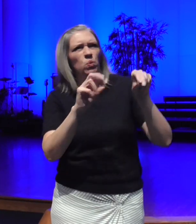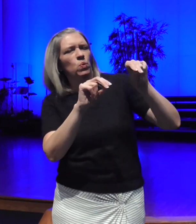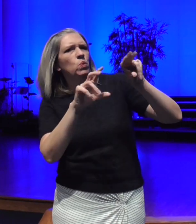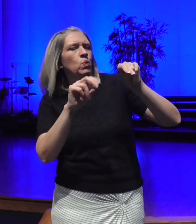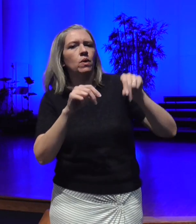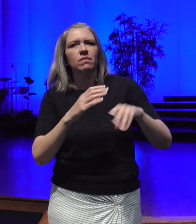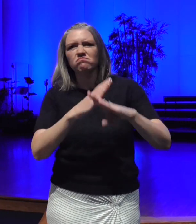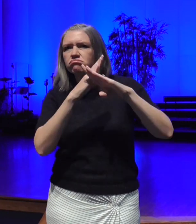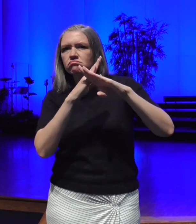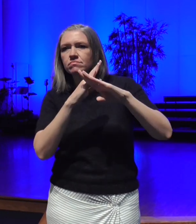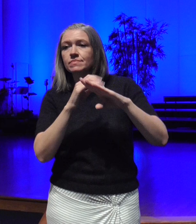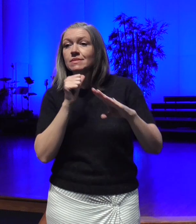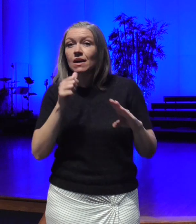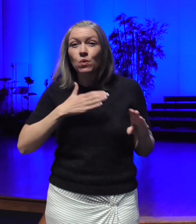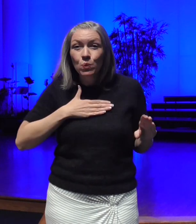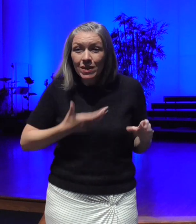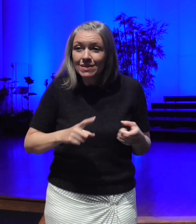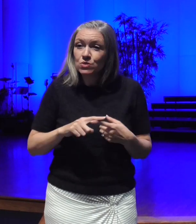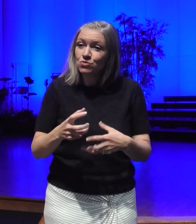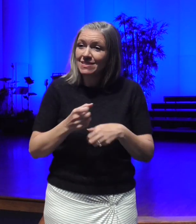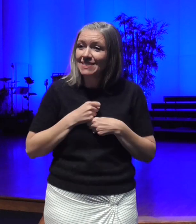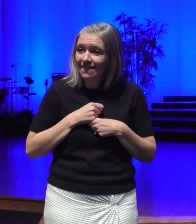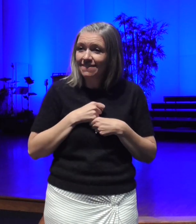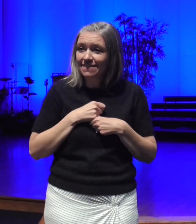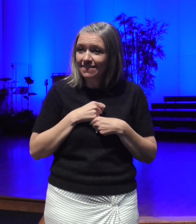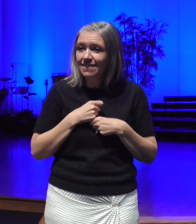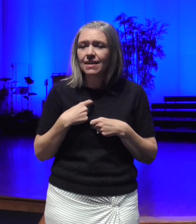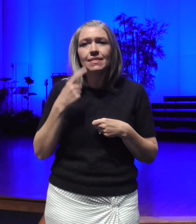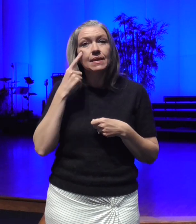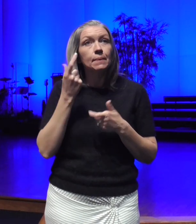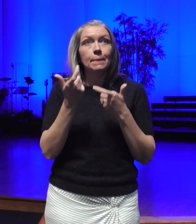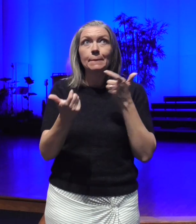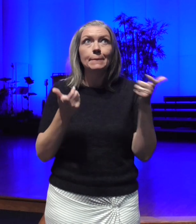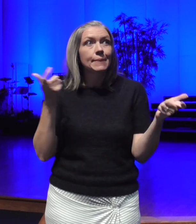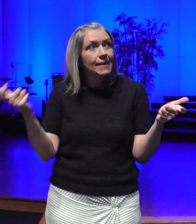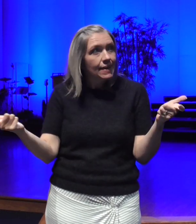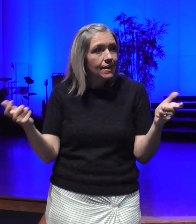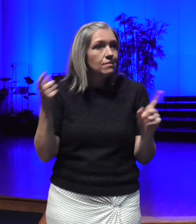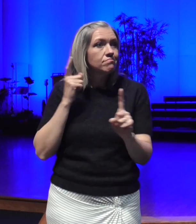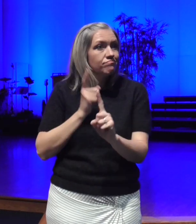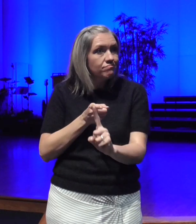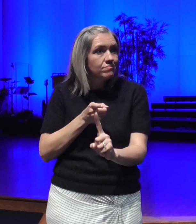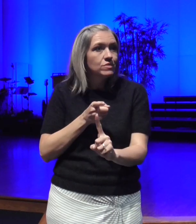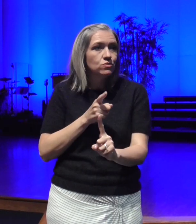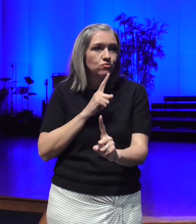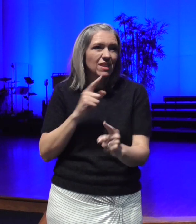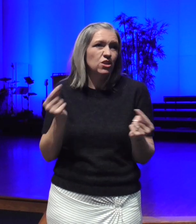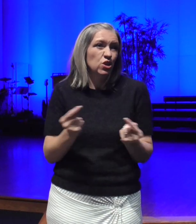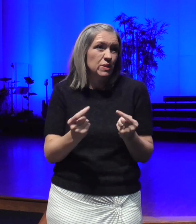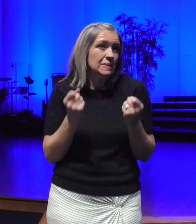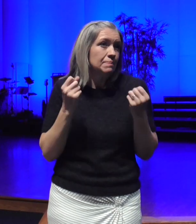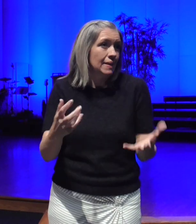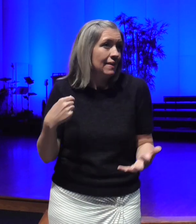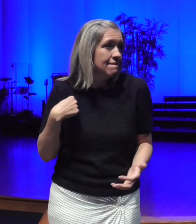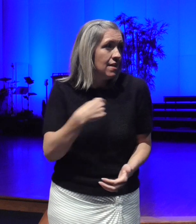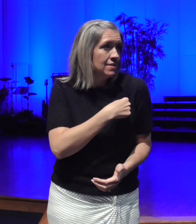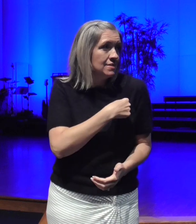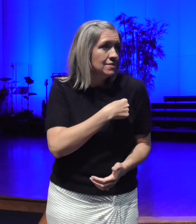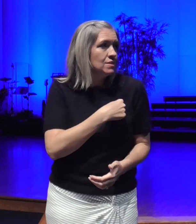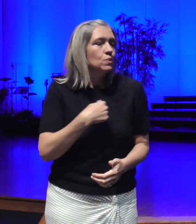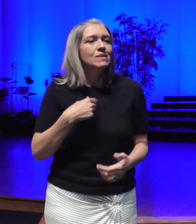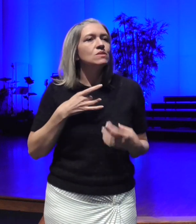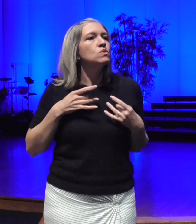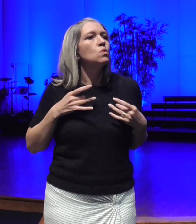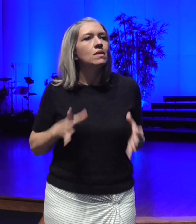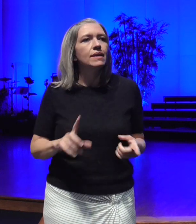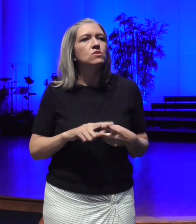up the hand. Not being willing to receive. I think a big one that is plaguing many of us is we don't like